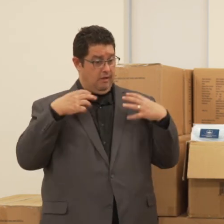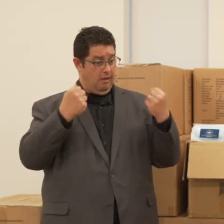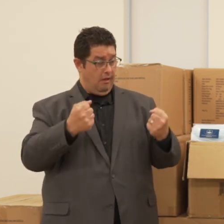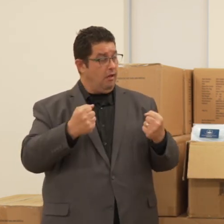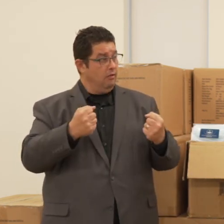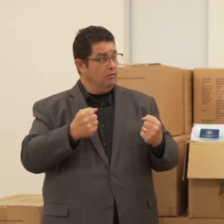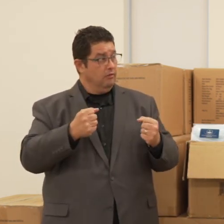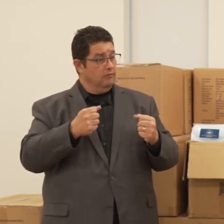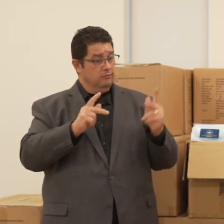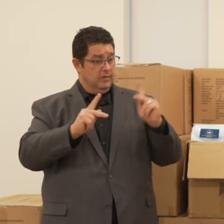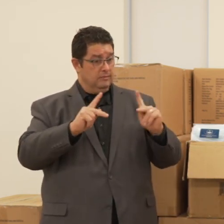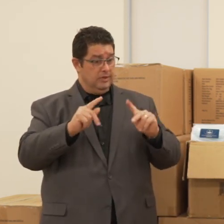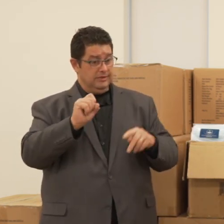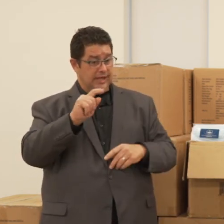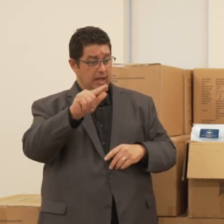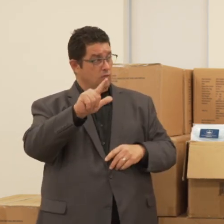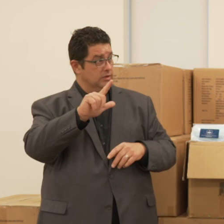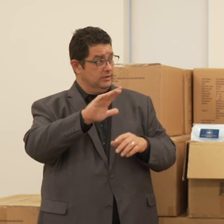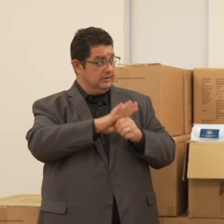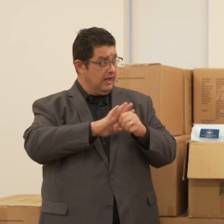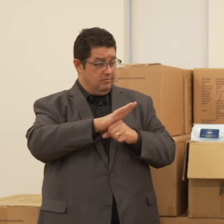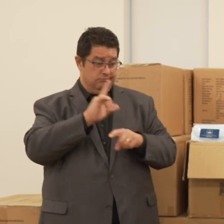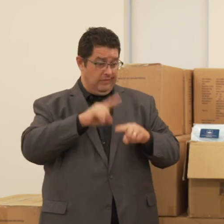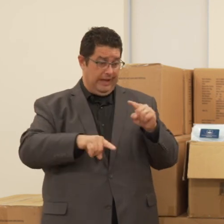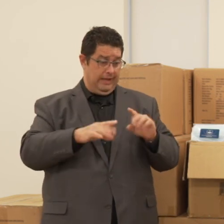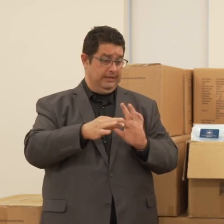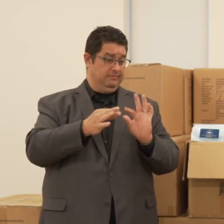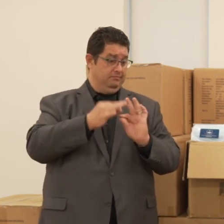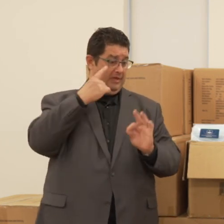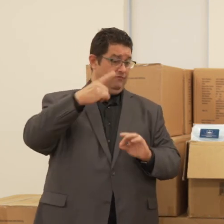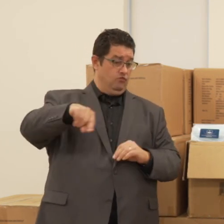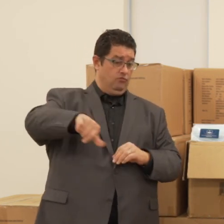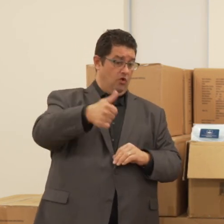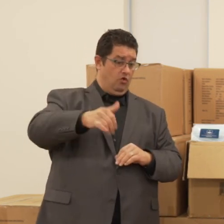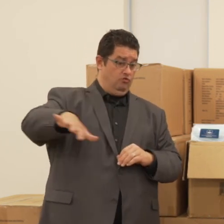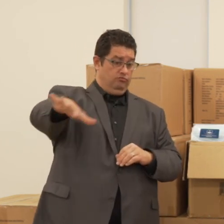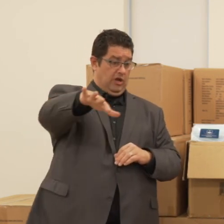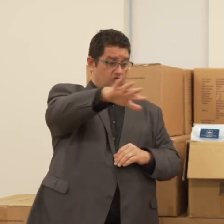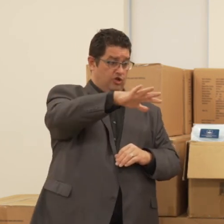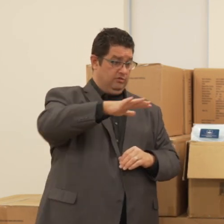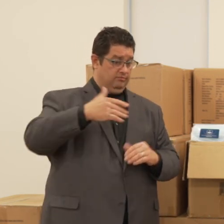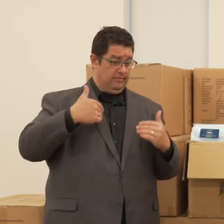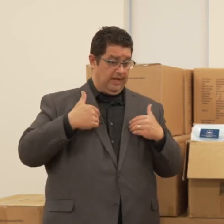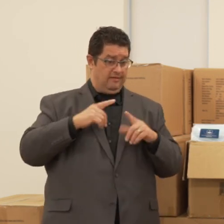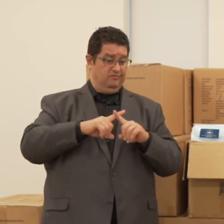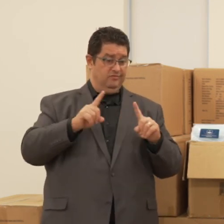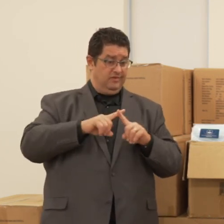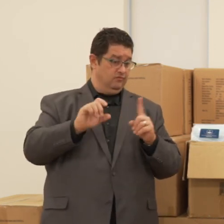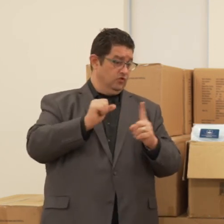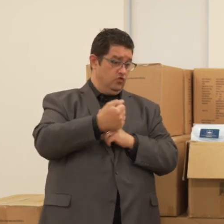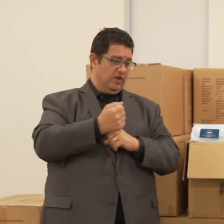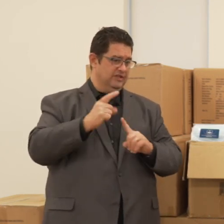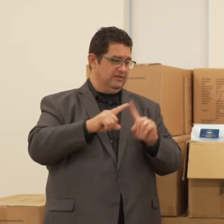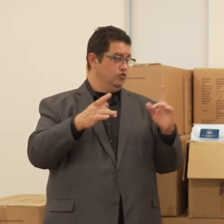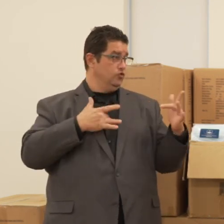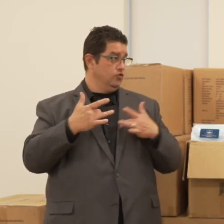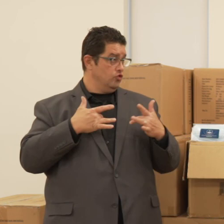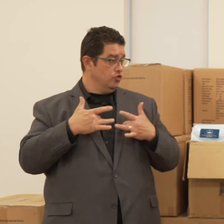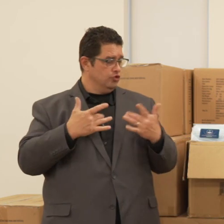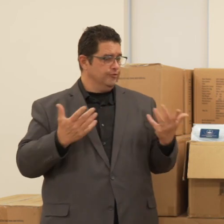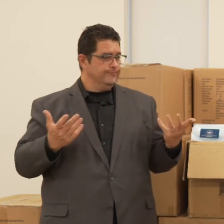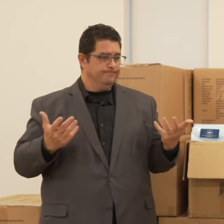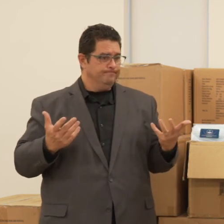St. Louis County. I can't speak for the other jurisdictions. They have different demographics, different concerns, and you know, different